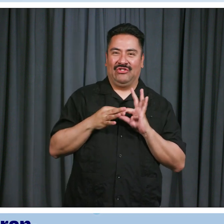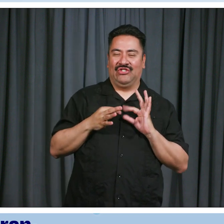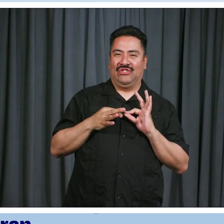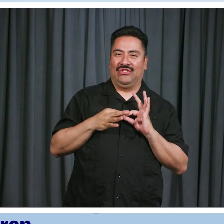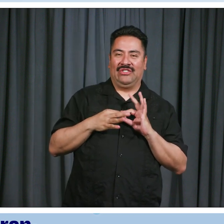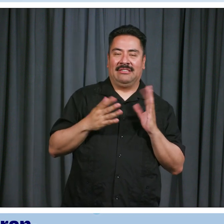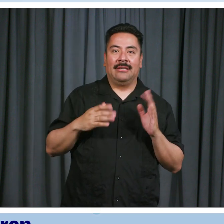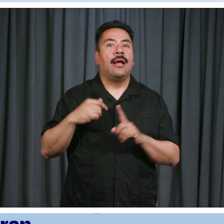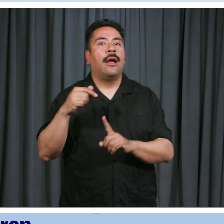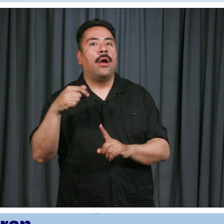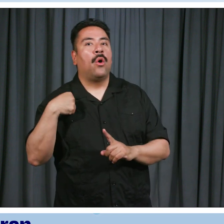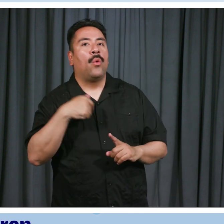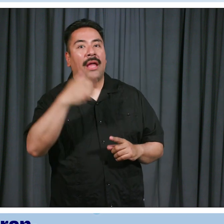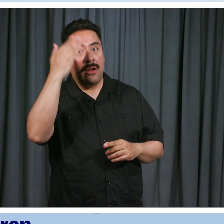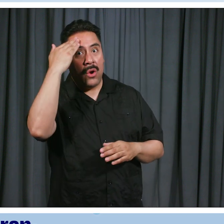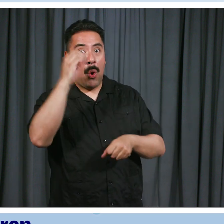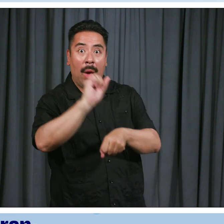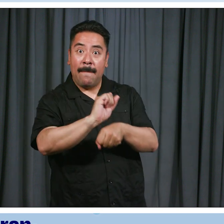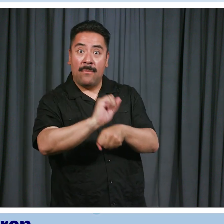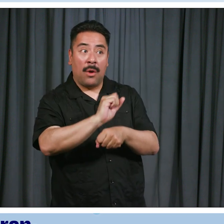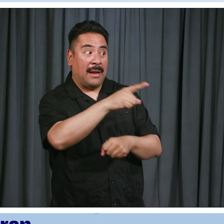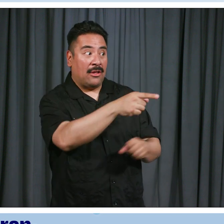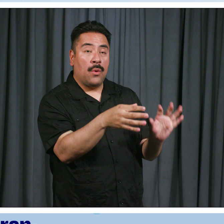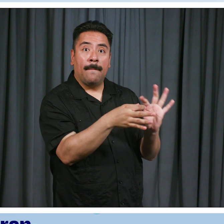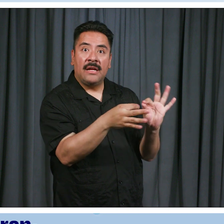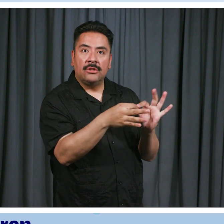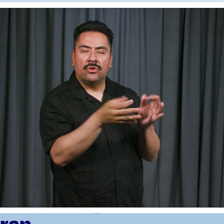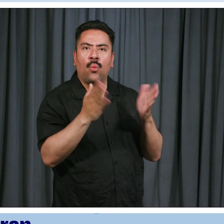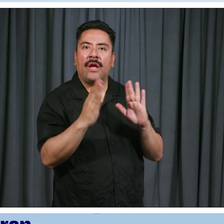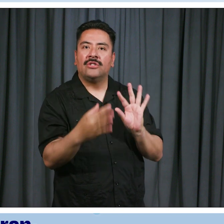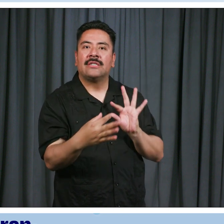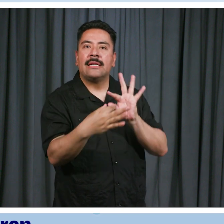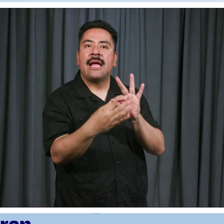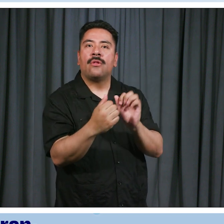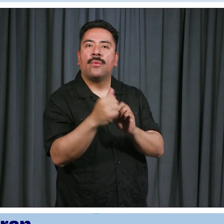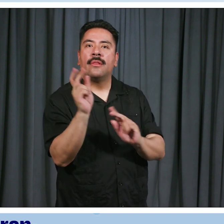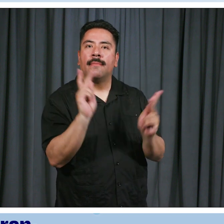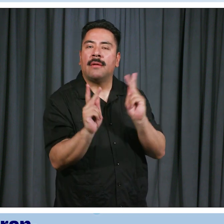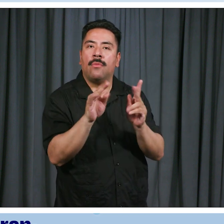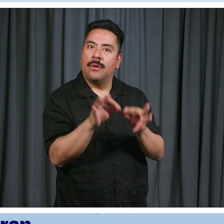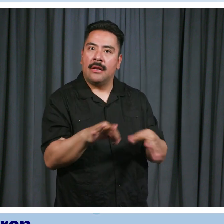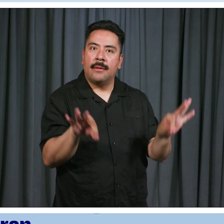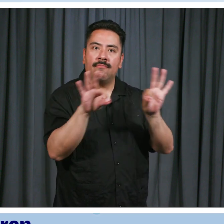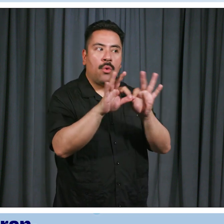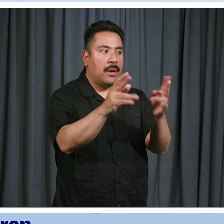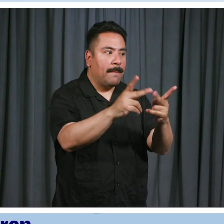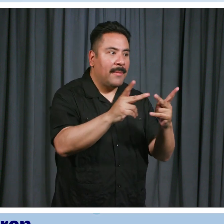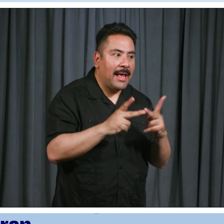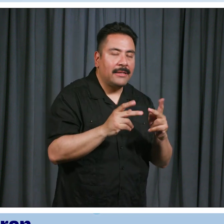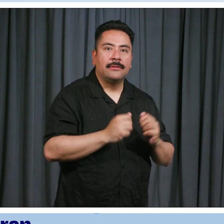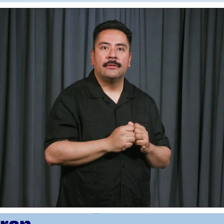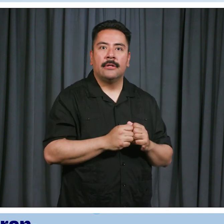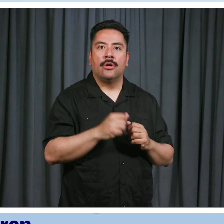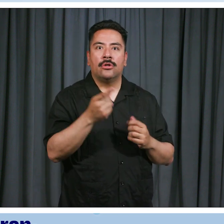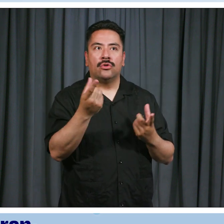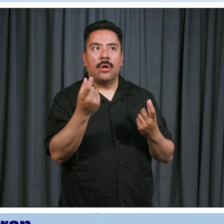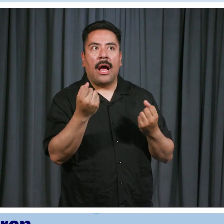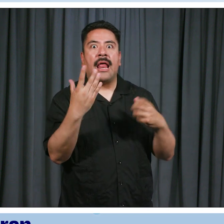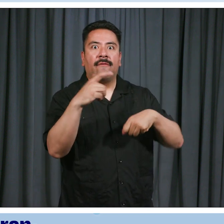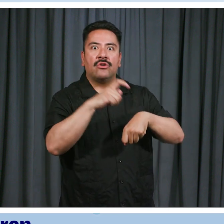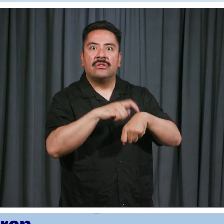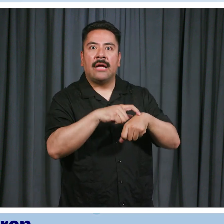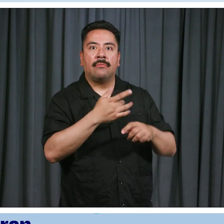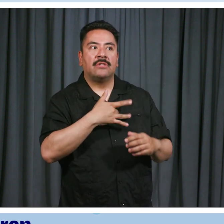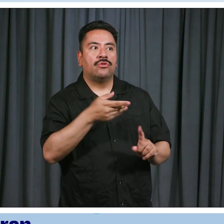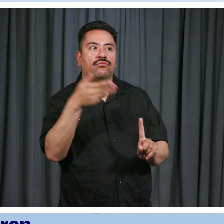we know that employment, like you said, is a way to connect with people. It's an important place where you spend a lot of your